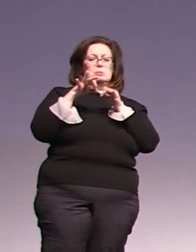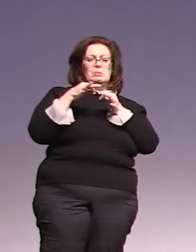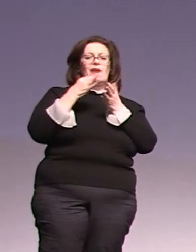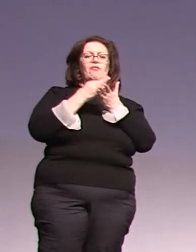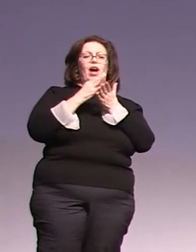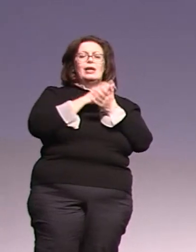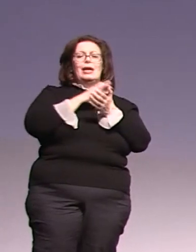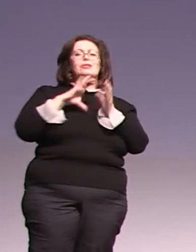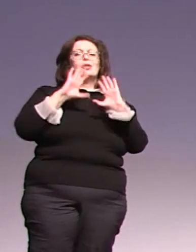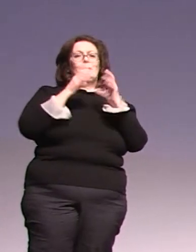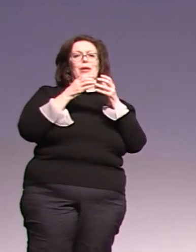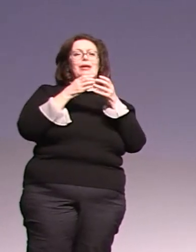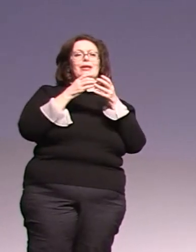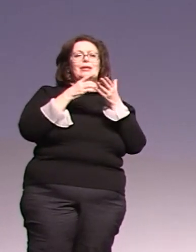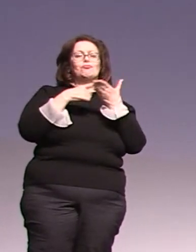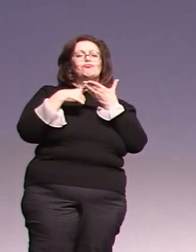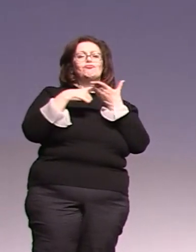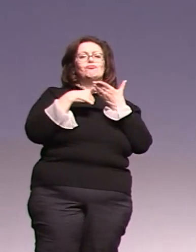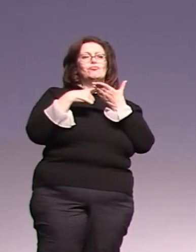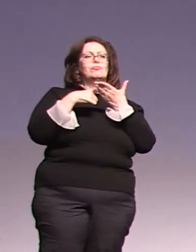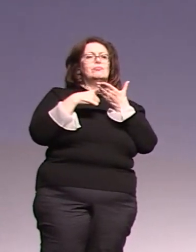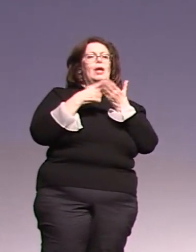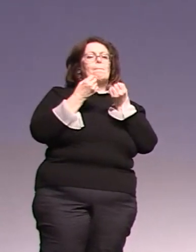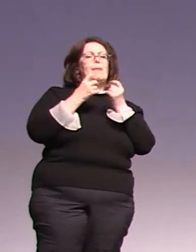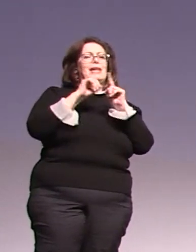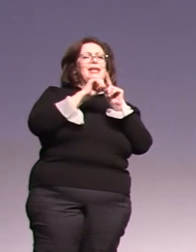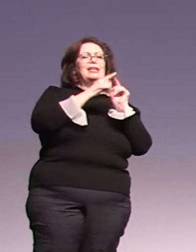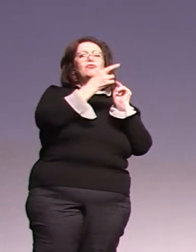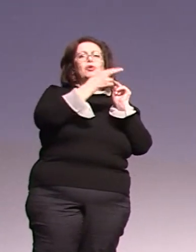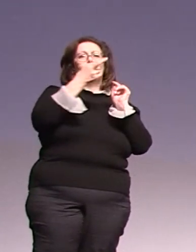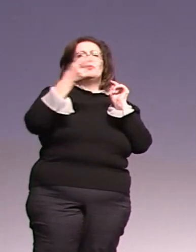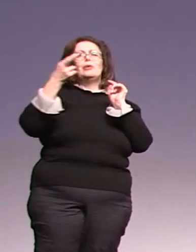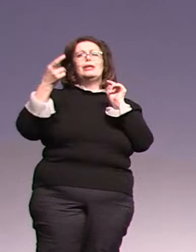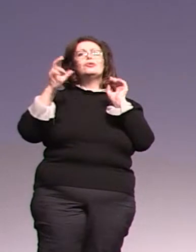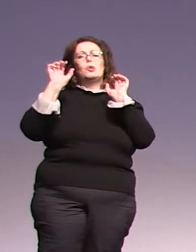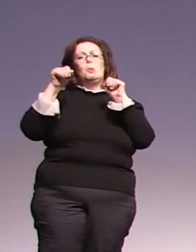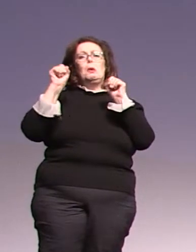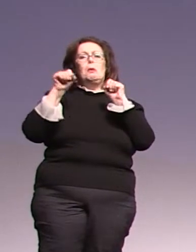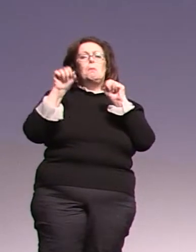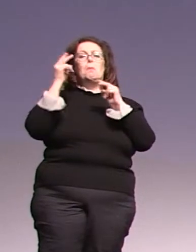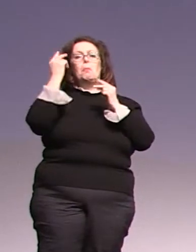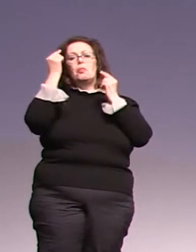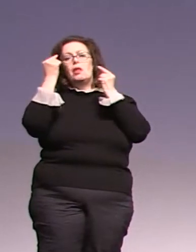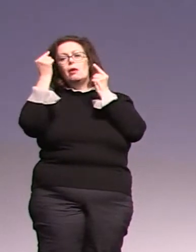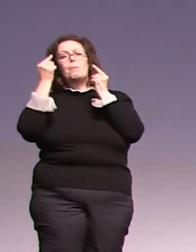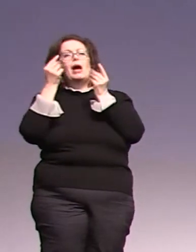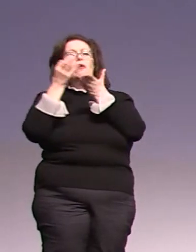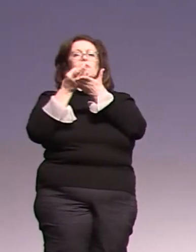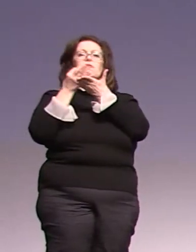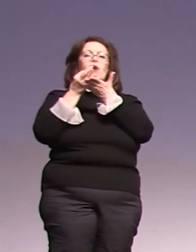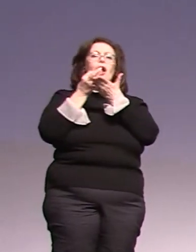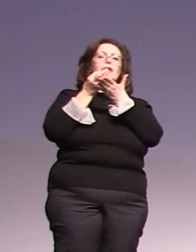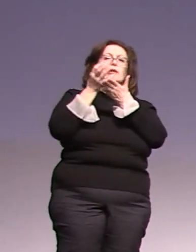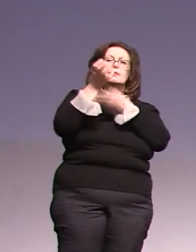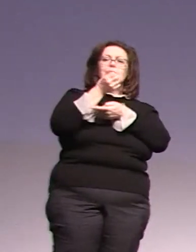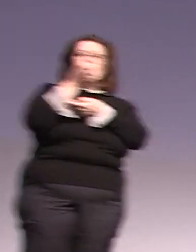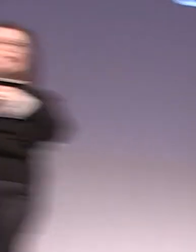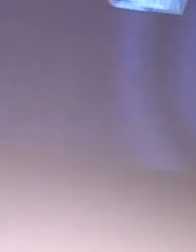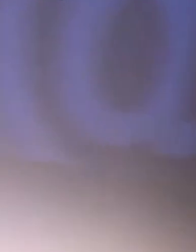Education Committees, and I think there's lots of different places where we could potentially look at some of these hopes and dreams that we're talking about tonight, but I'll defer to you,